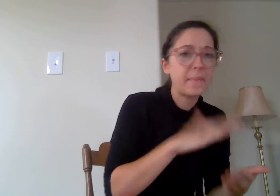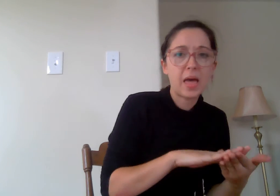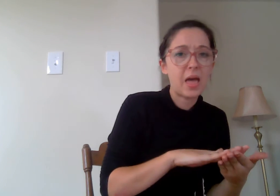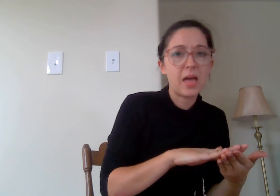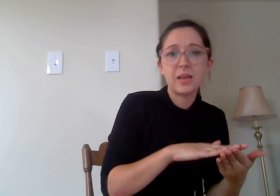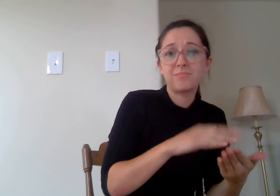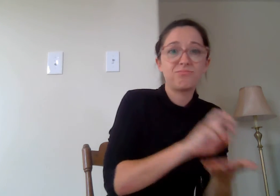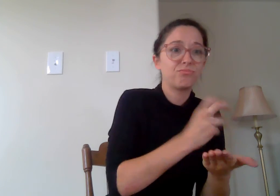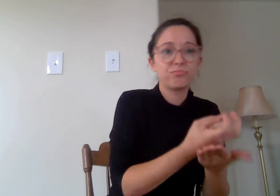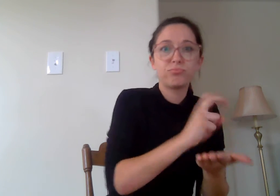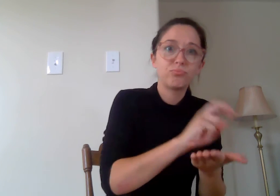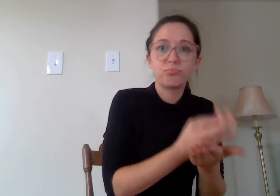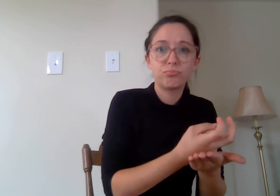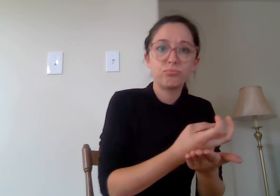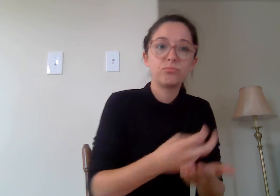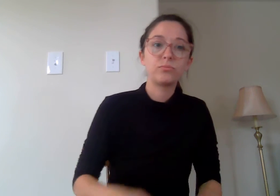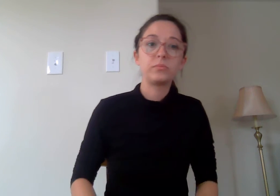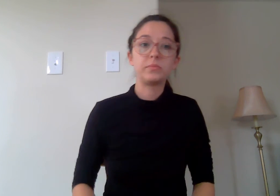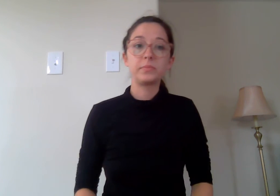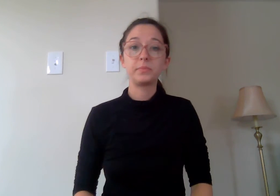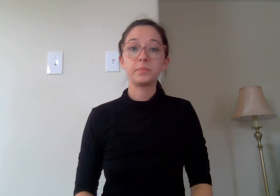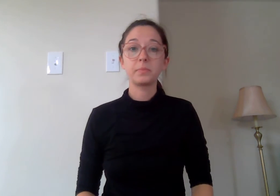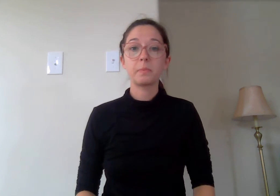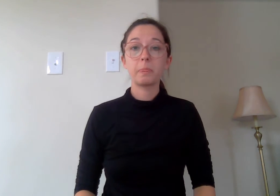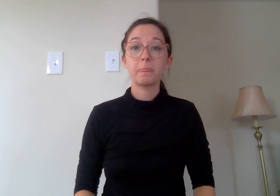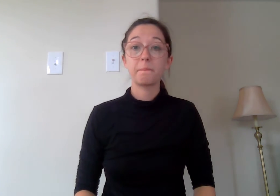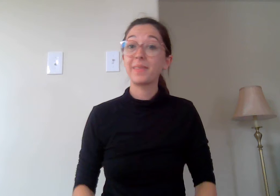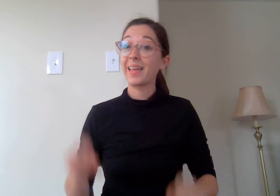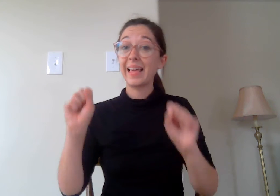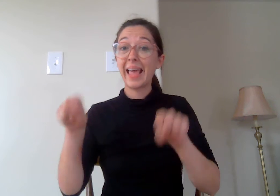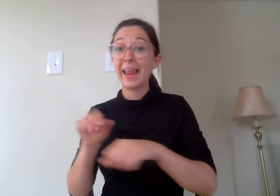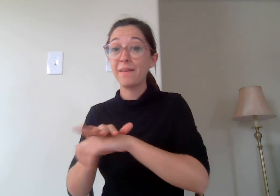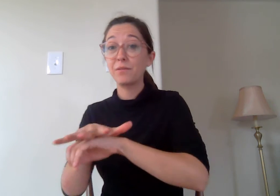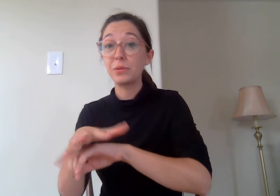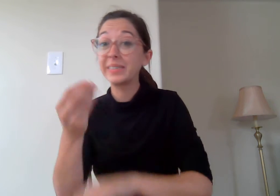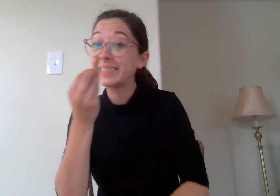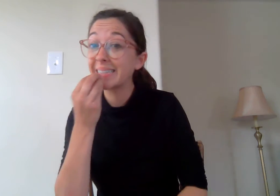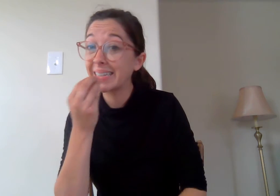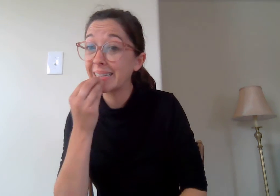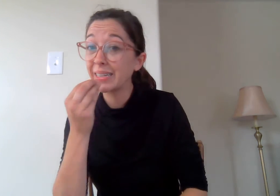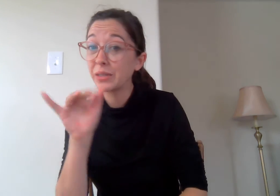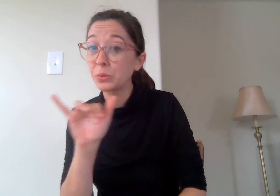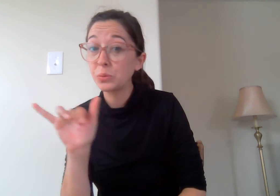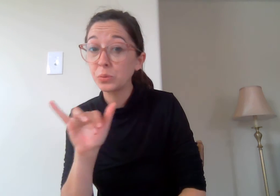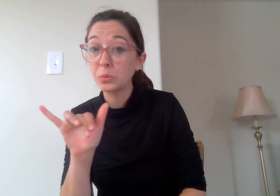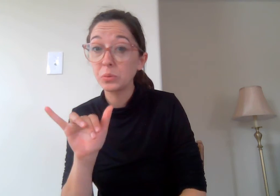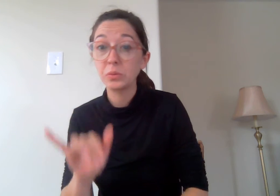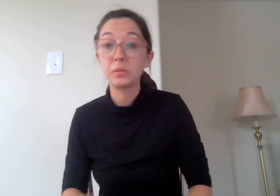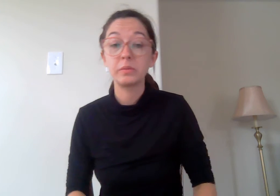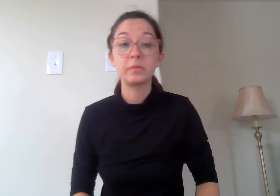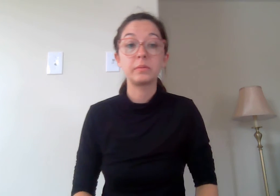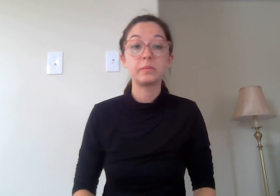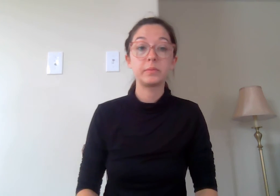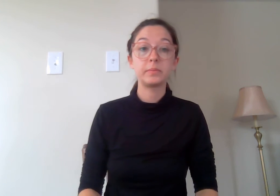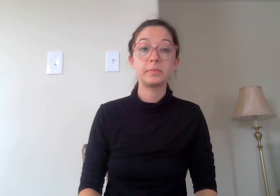self-soothe, some people can't eat at all. But we do see that the hormones, ghrelin and leptin, get all out of